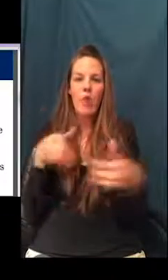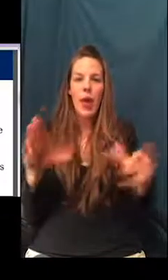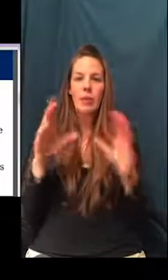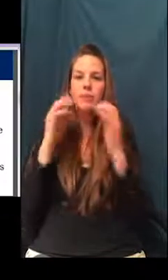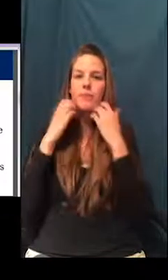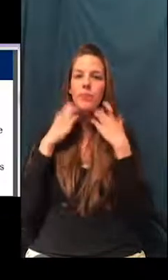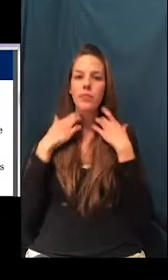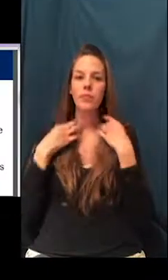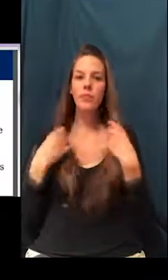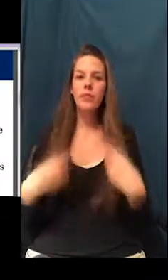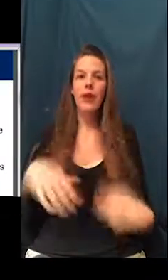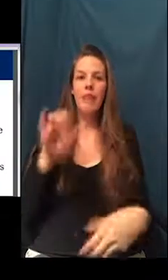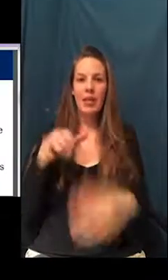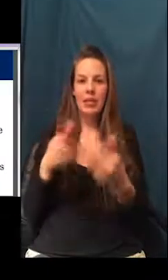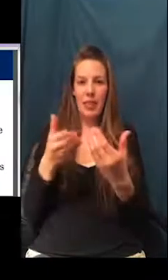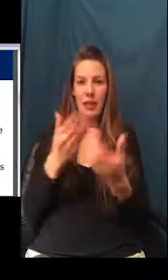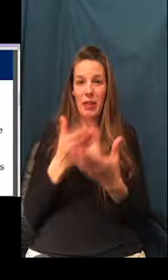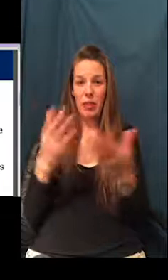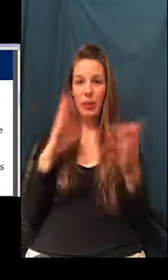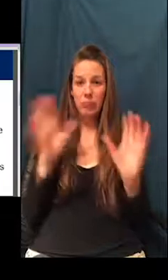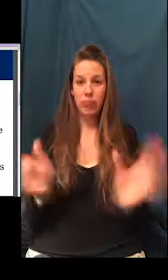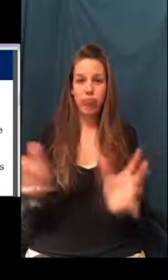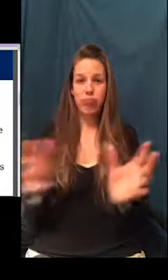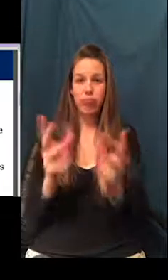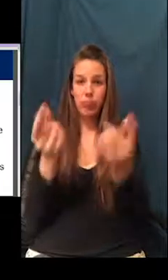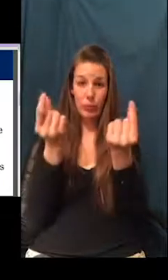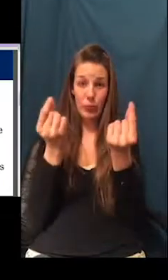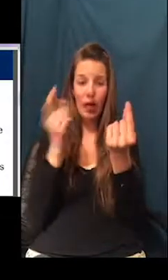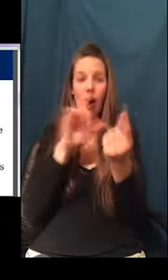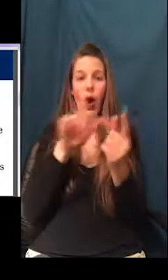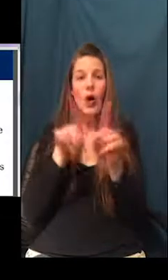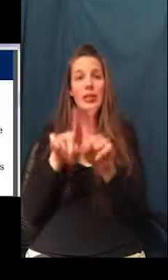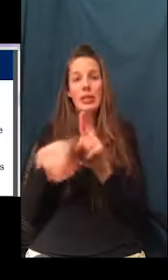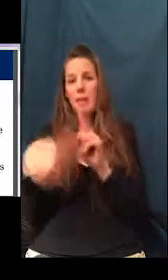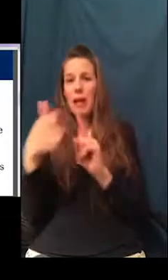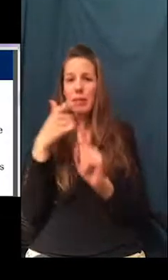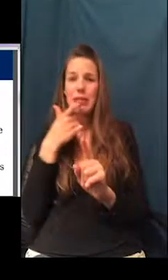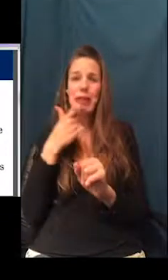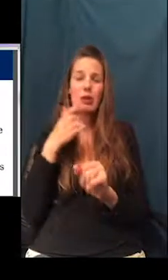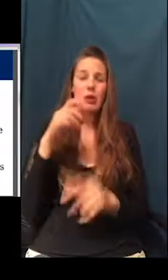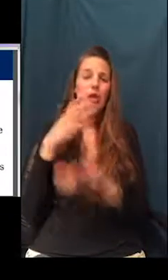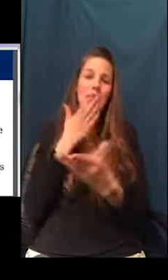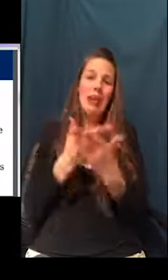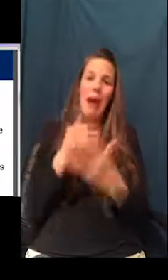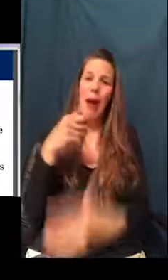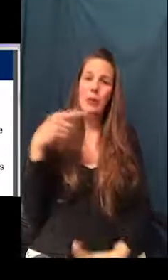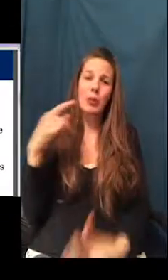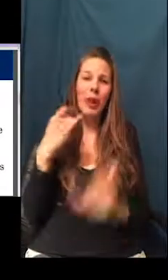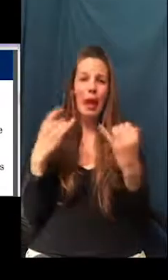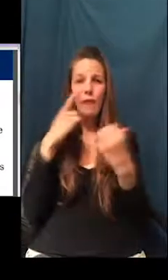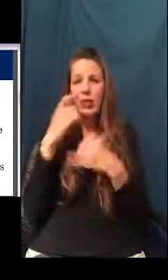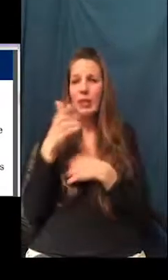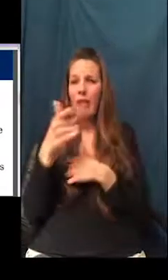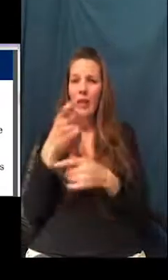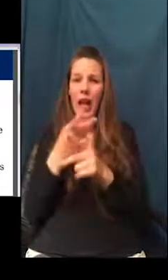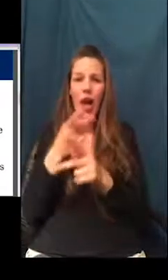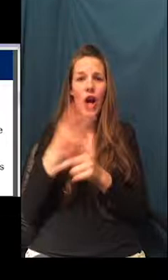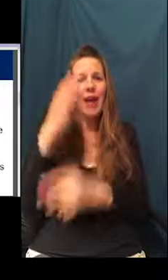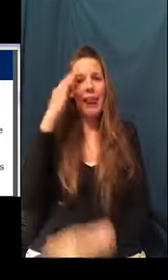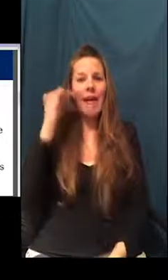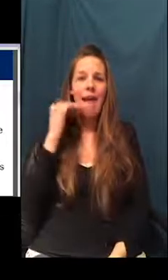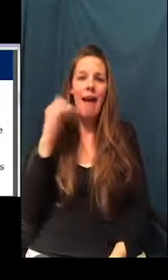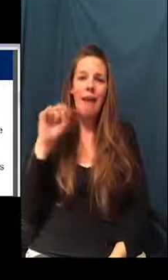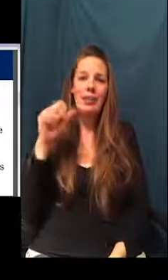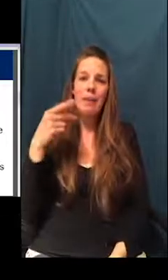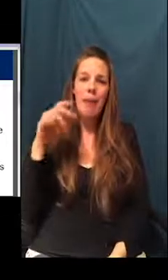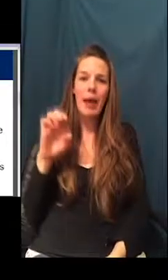easy things that we can encourage people to do. But also, I think somebody touched on this, there are so many good apps out there for self-care like Headspace